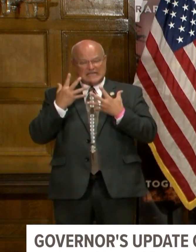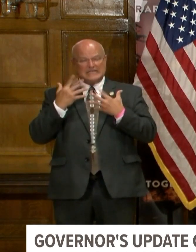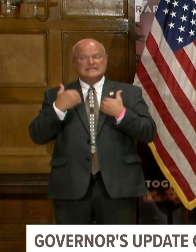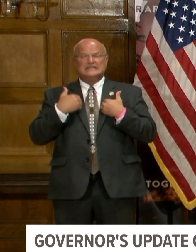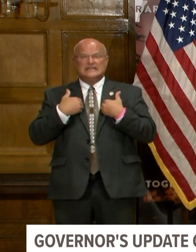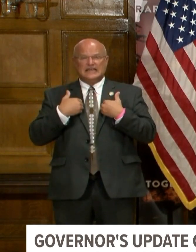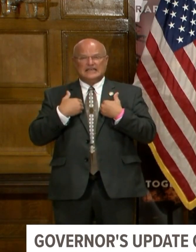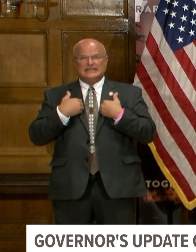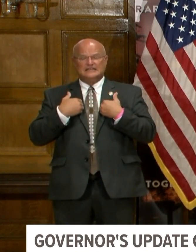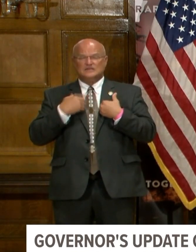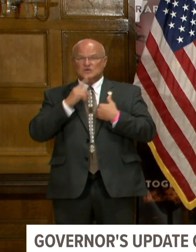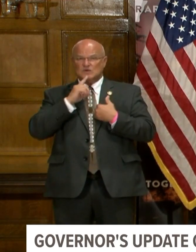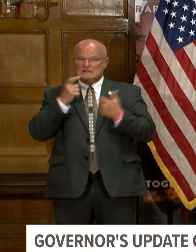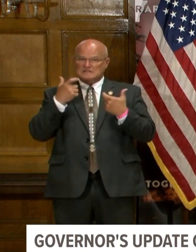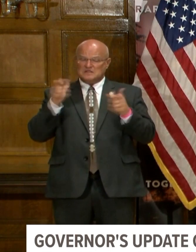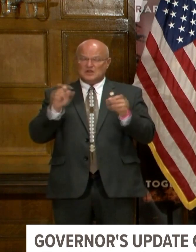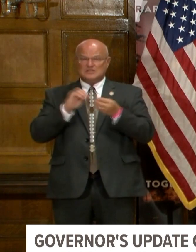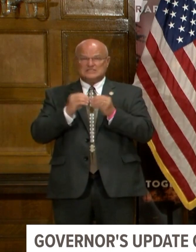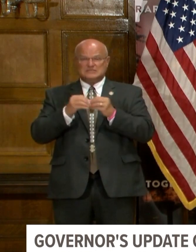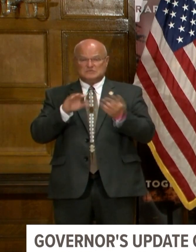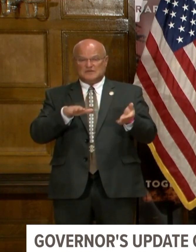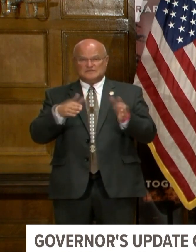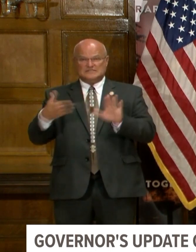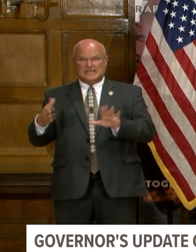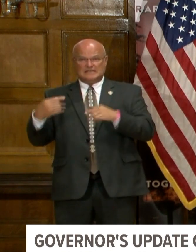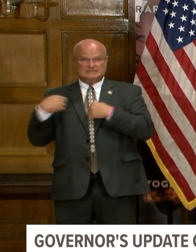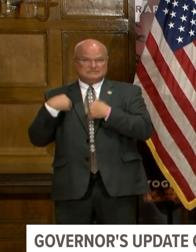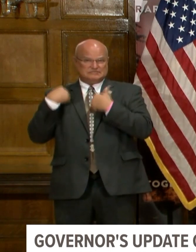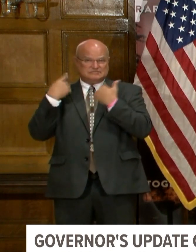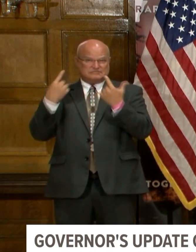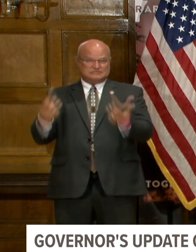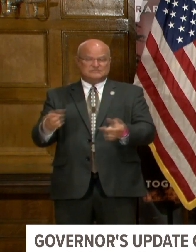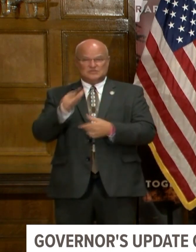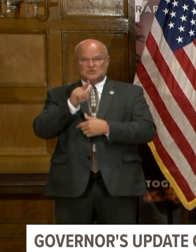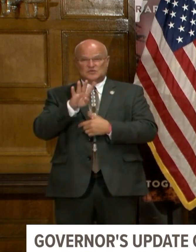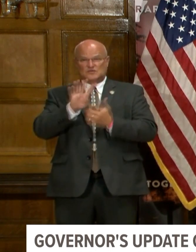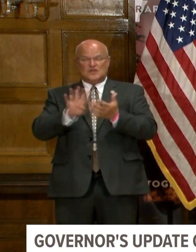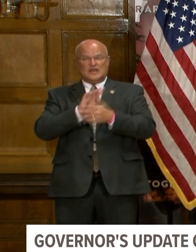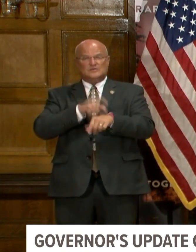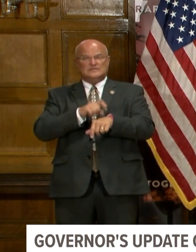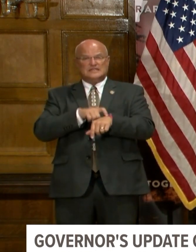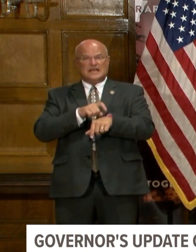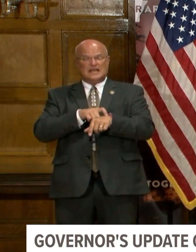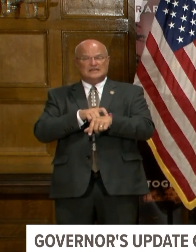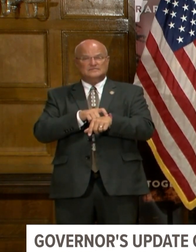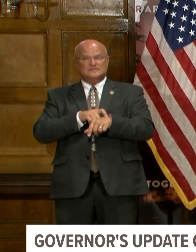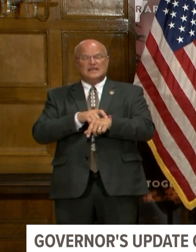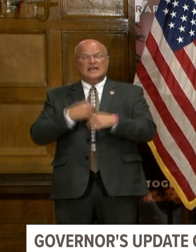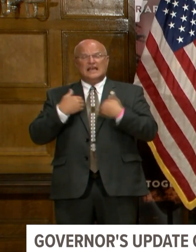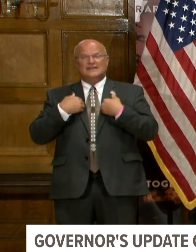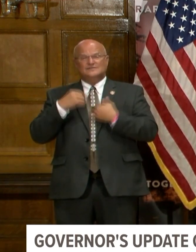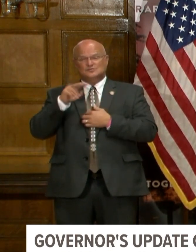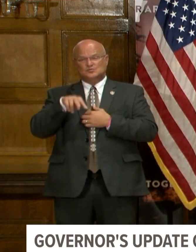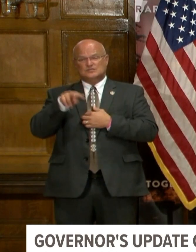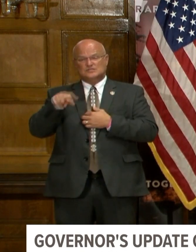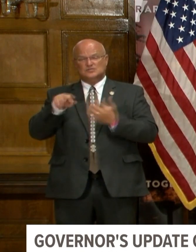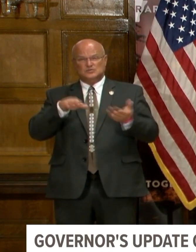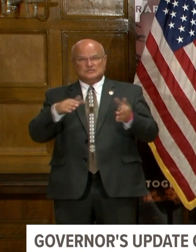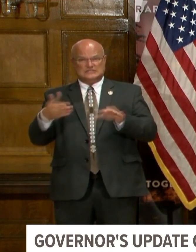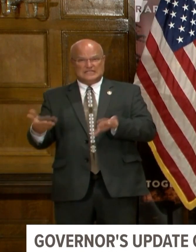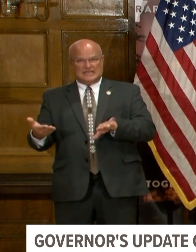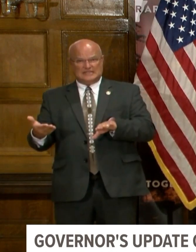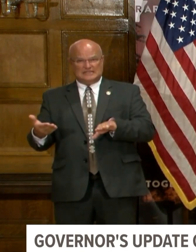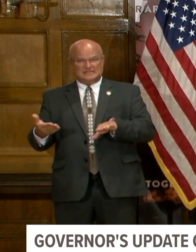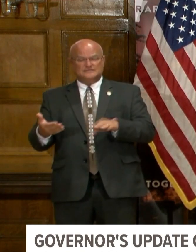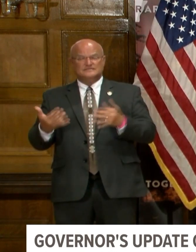have really the largest number of deaths in a 24-hour period that's been recorded at 22. That brings